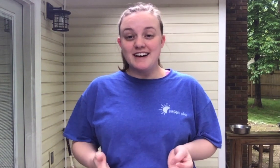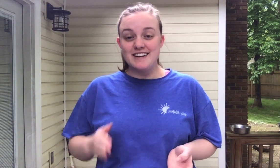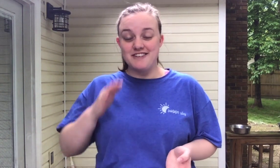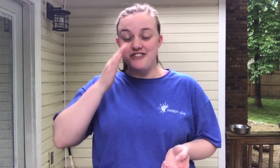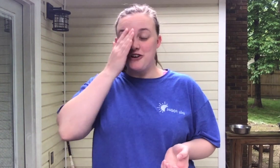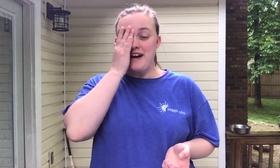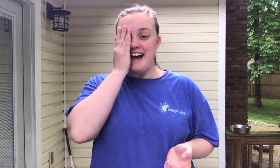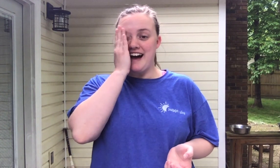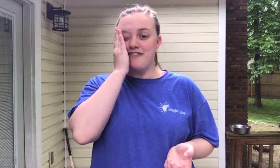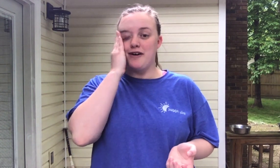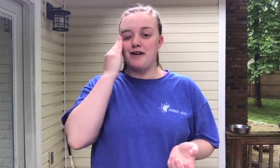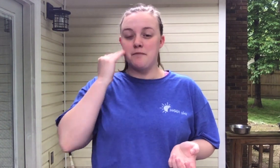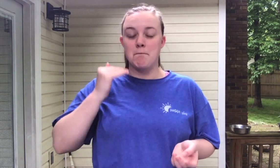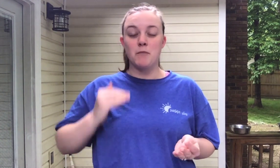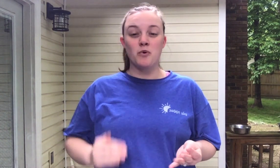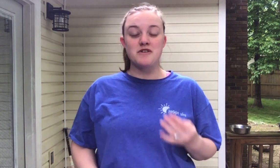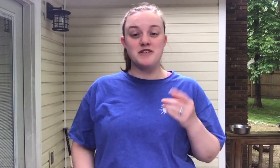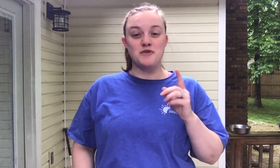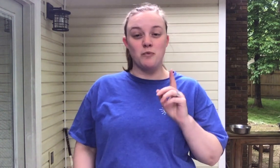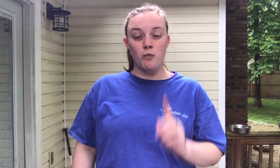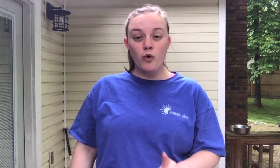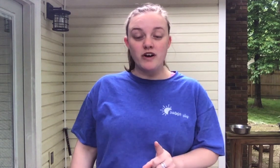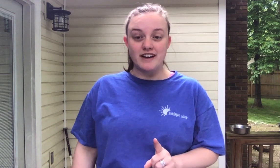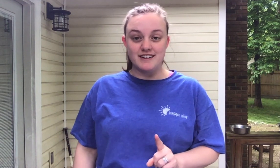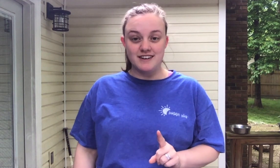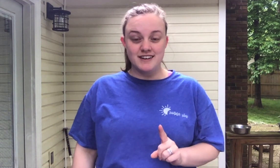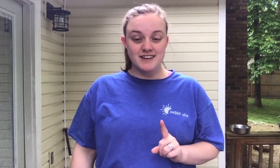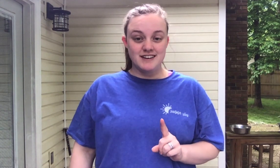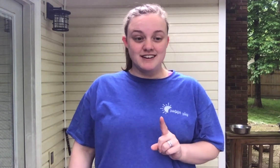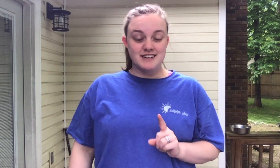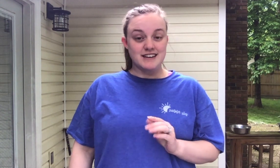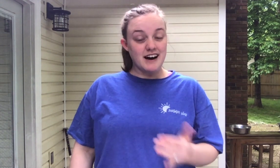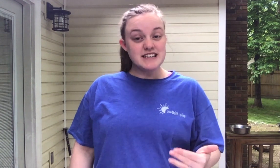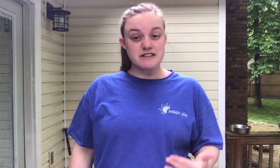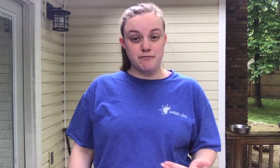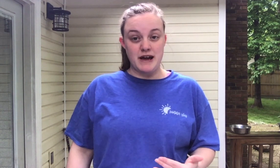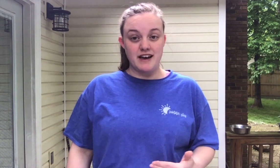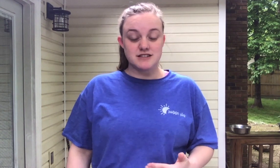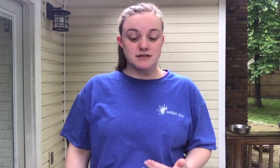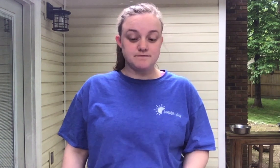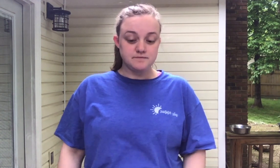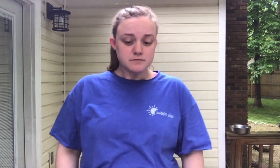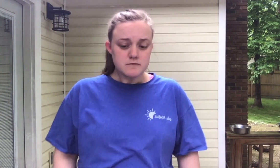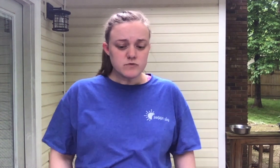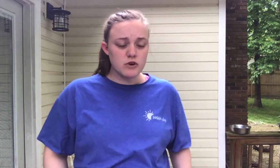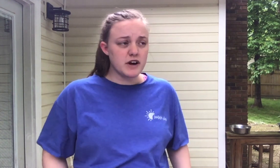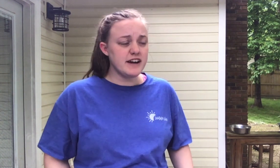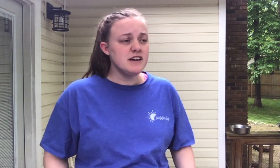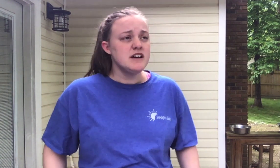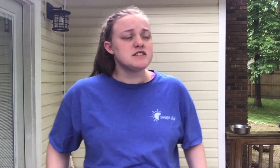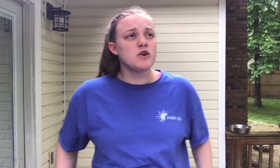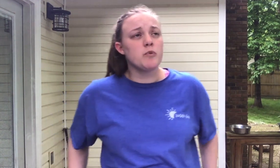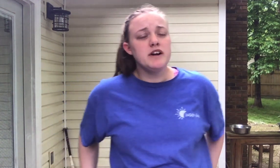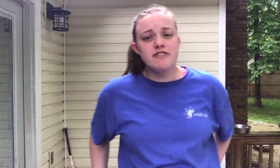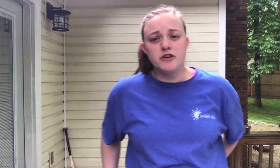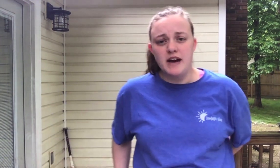if you have more than one kind of pet? Okay, so what if you